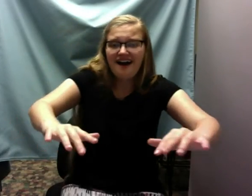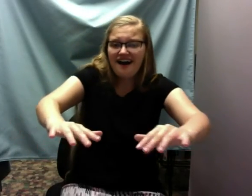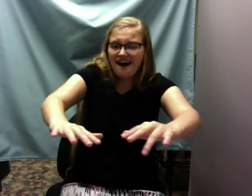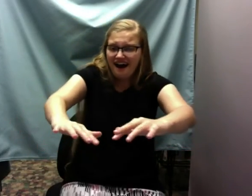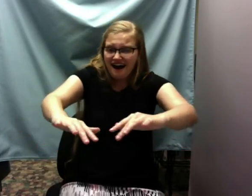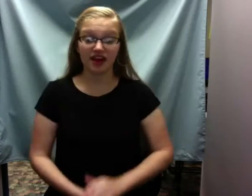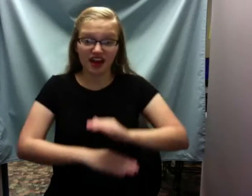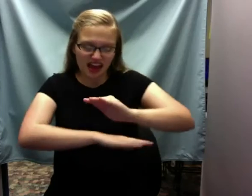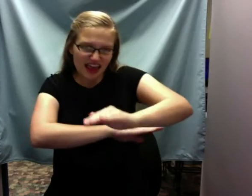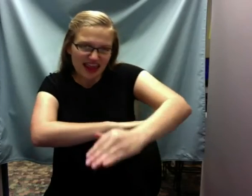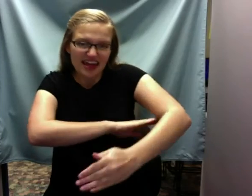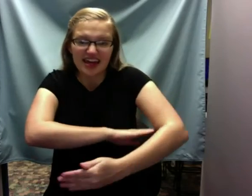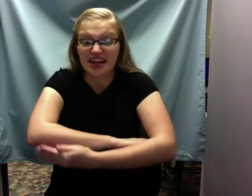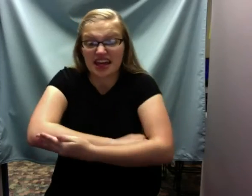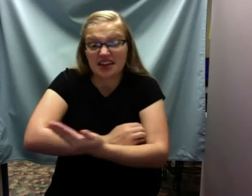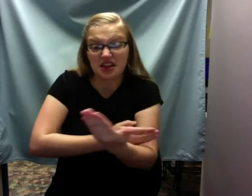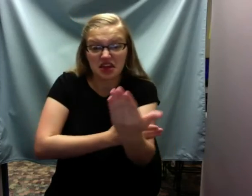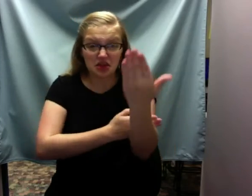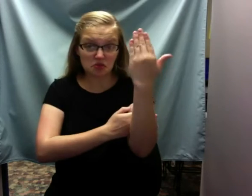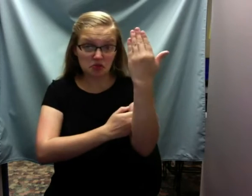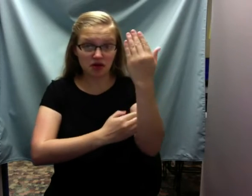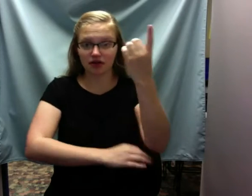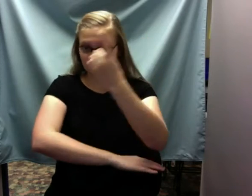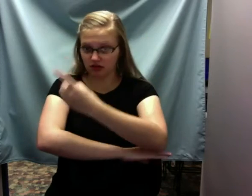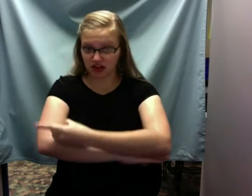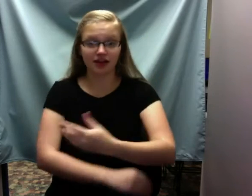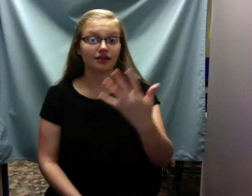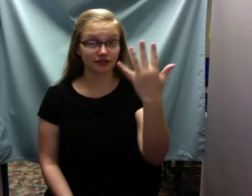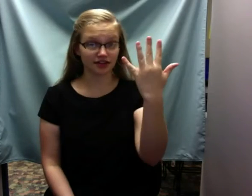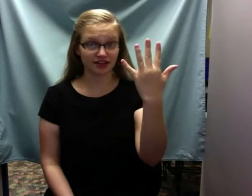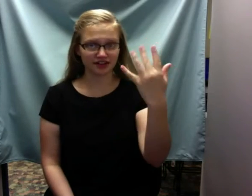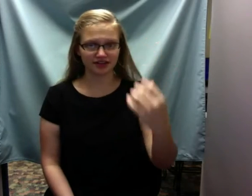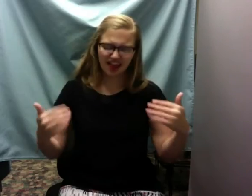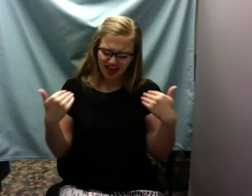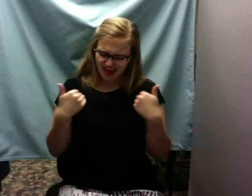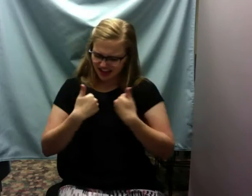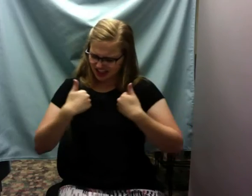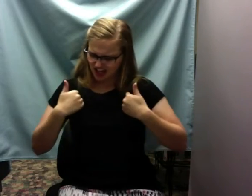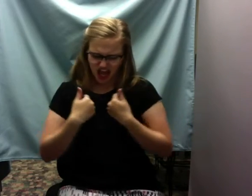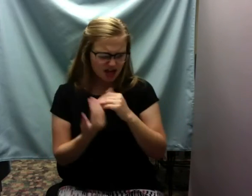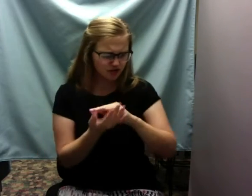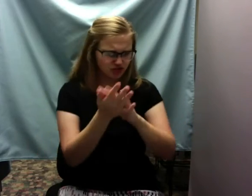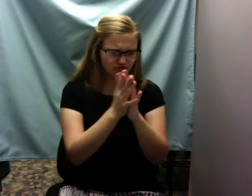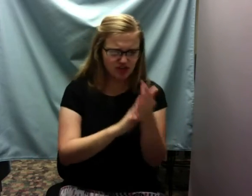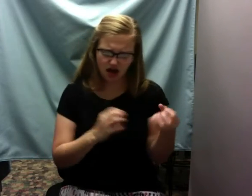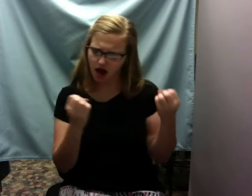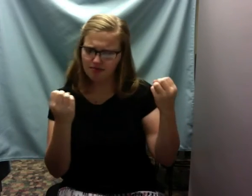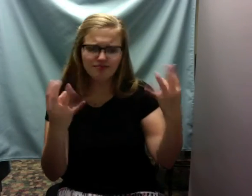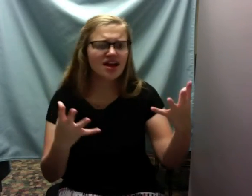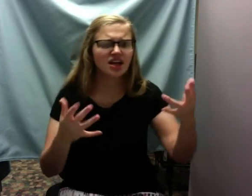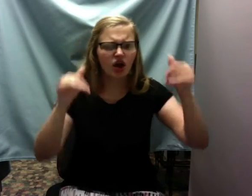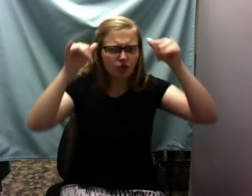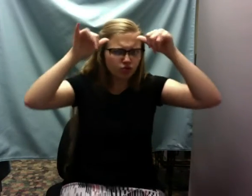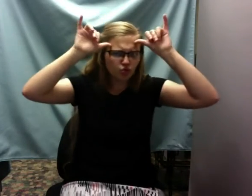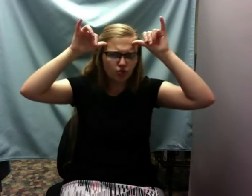fifth day. And God said, "Let the earth bring forth the living creature after his kind, cattle and creeping